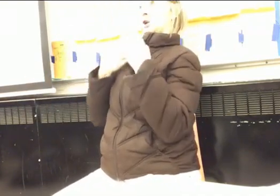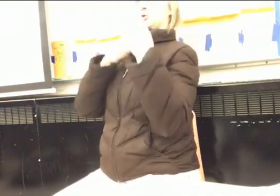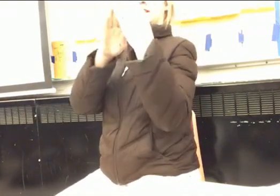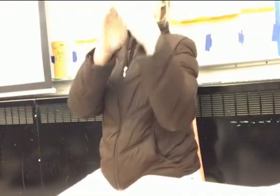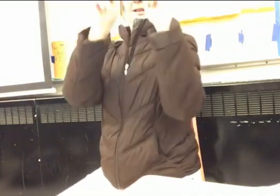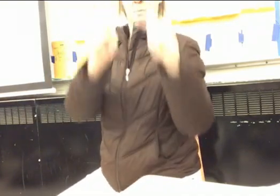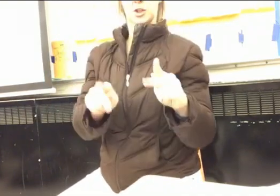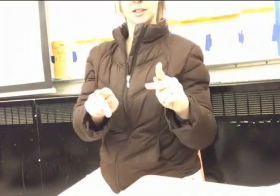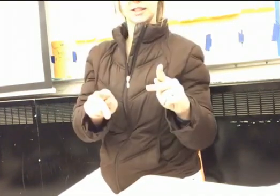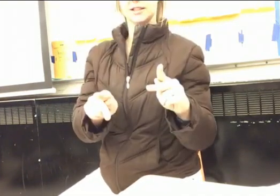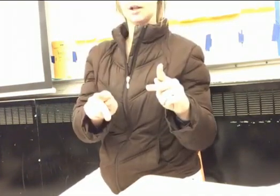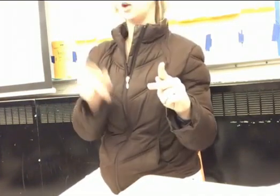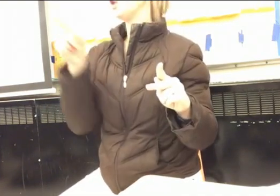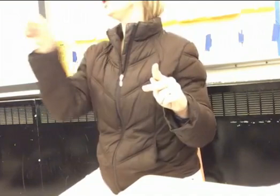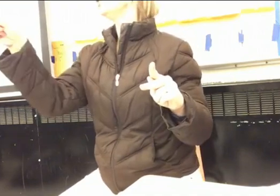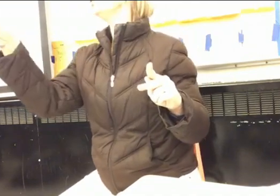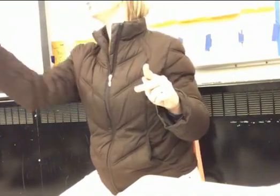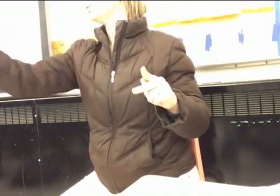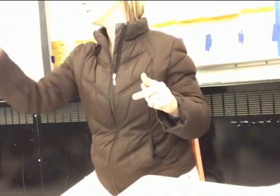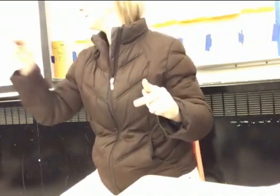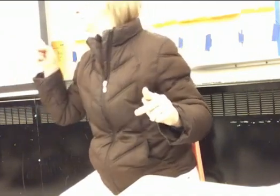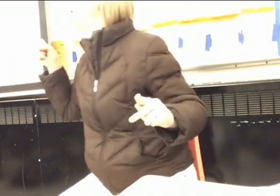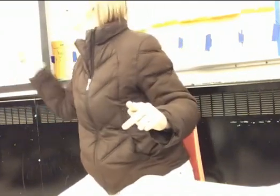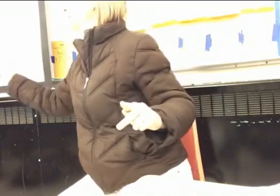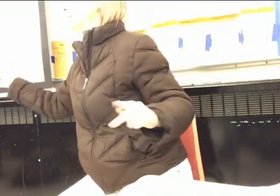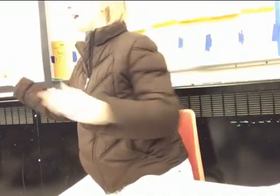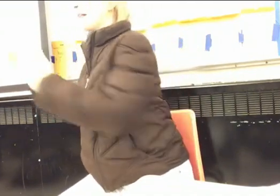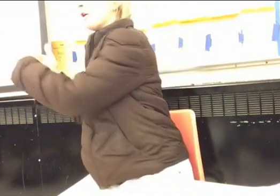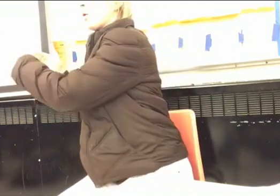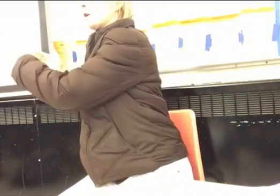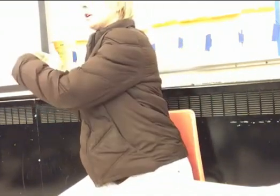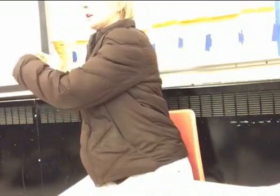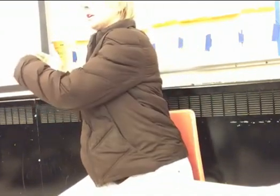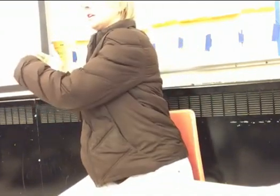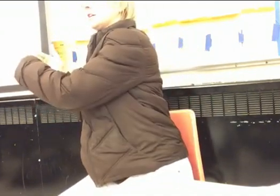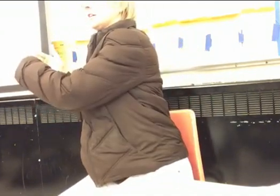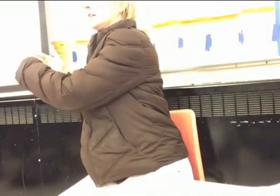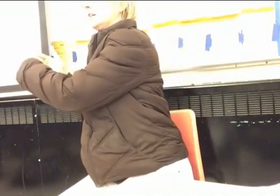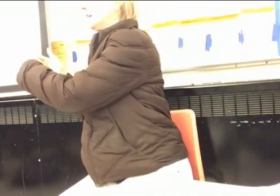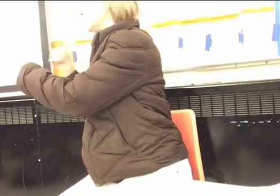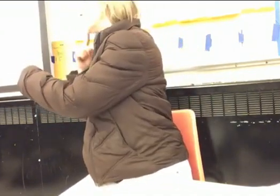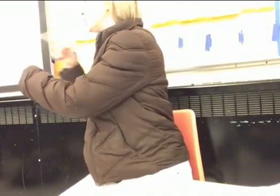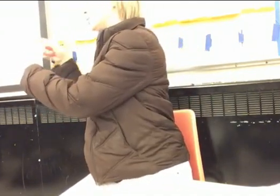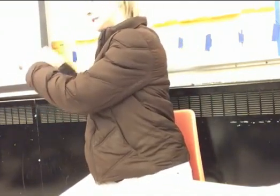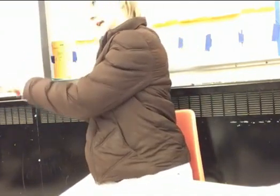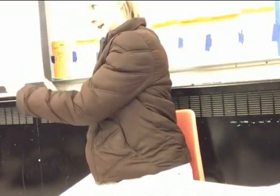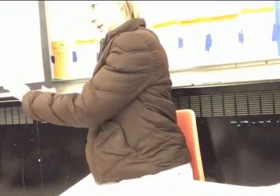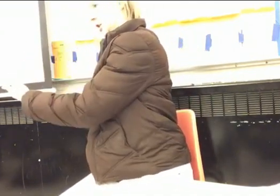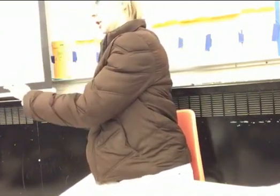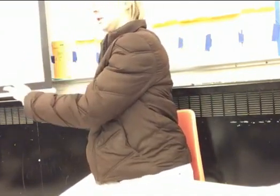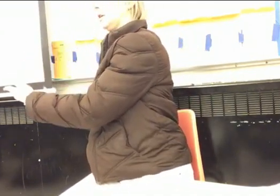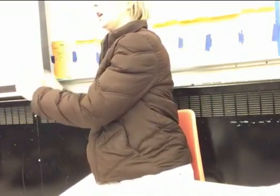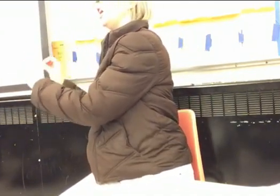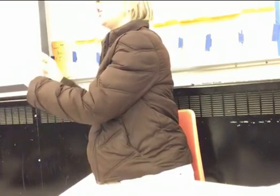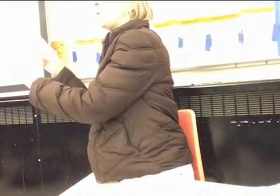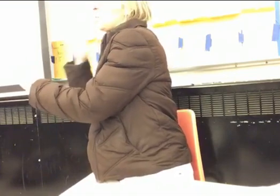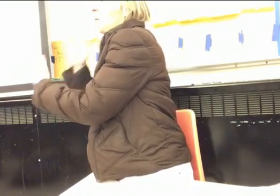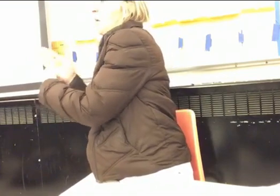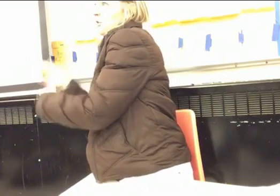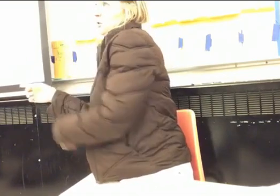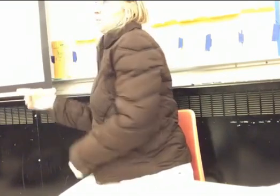bully, we take you and we place you in the corner around like, when we put you like in a little cage, we say, you stay in here and nobody will bother